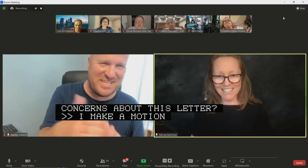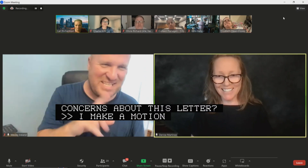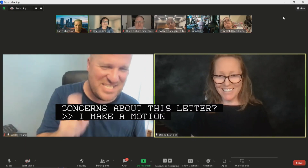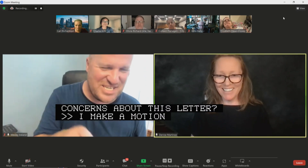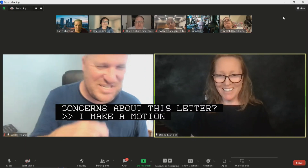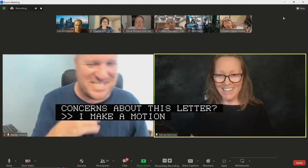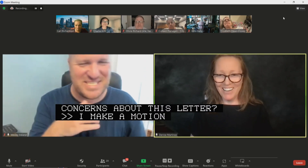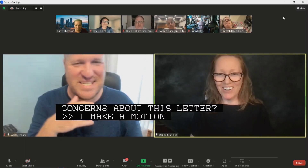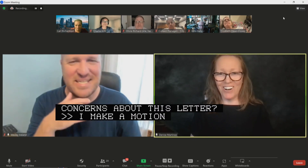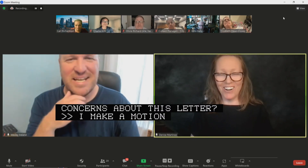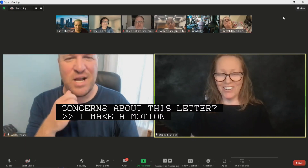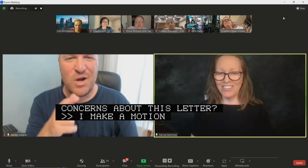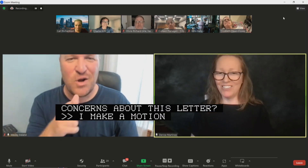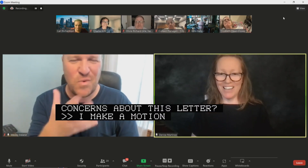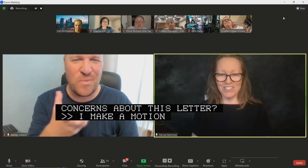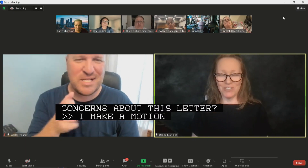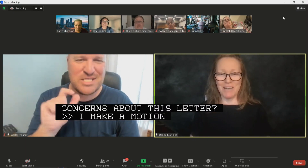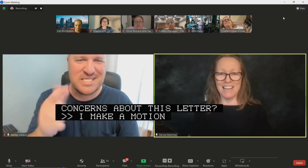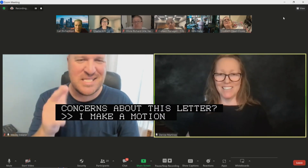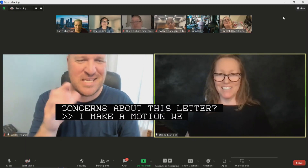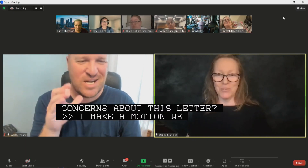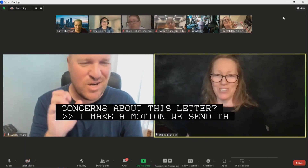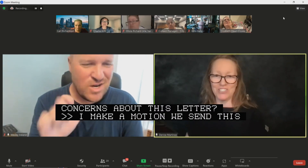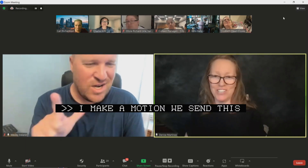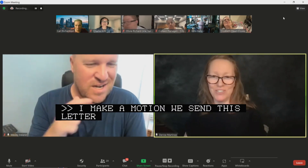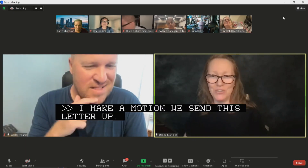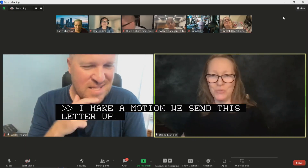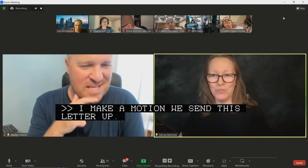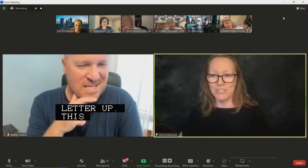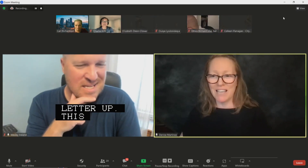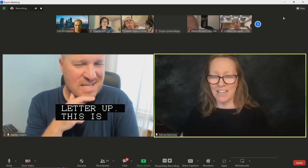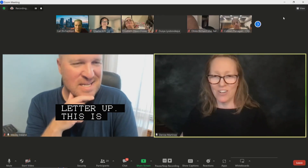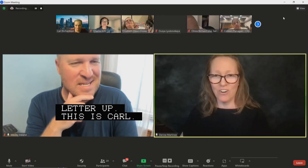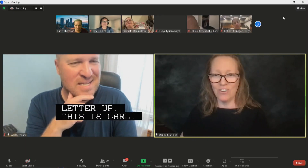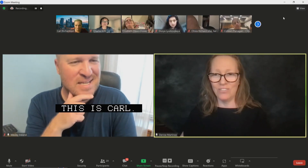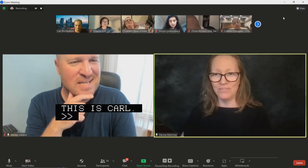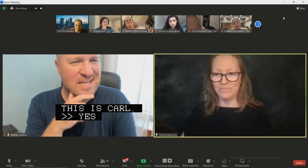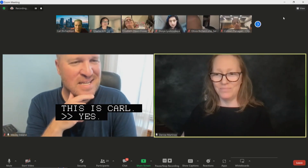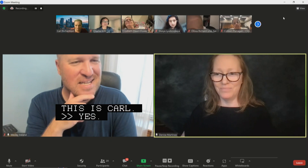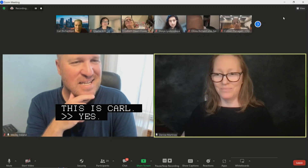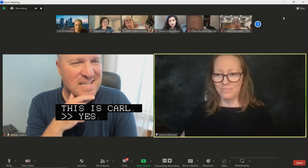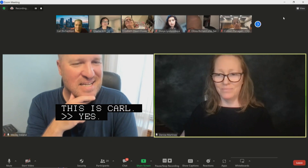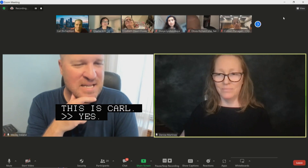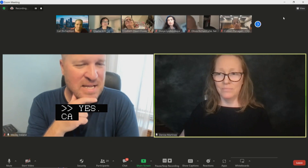Yes. Carl, you answered my next question. Who will second Carl?